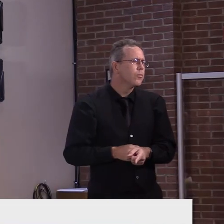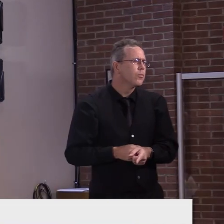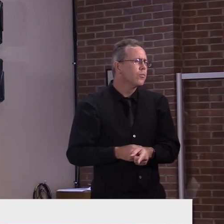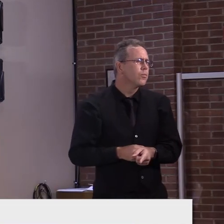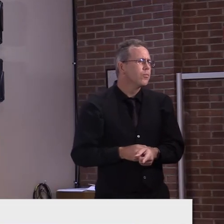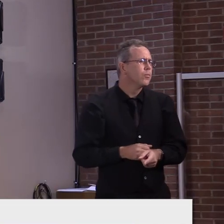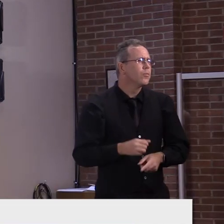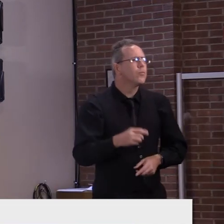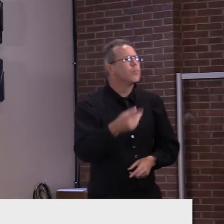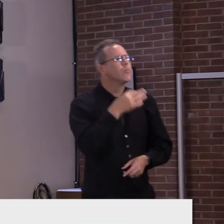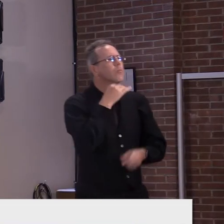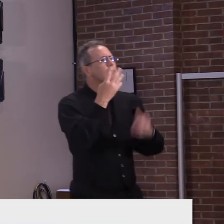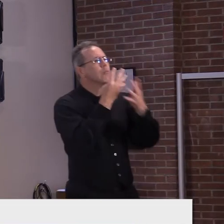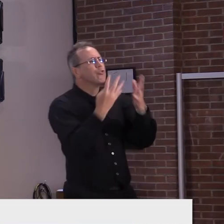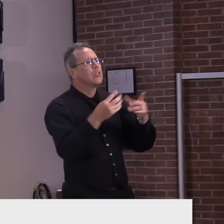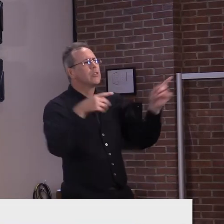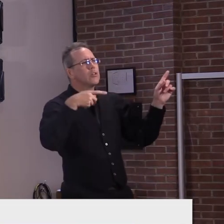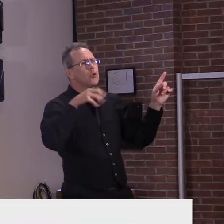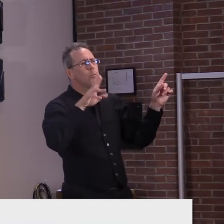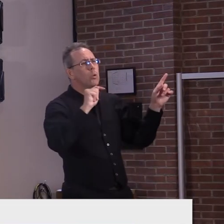that.